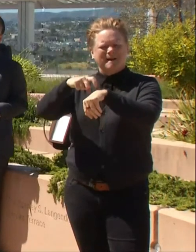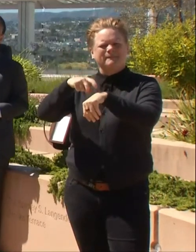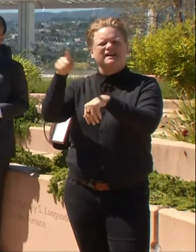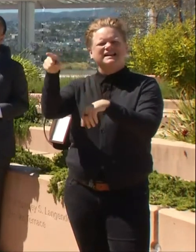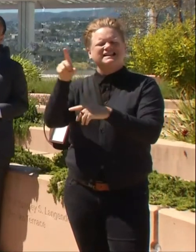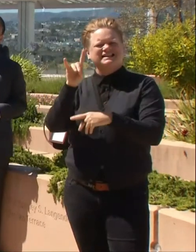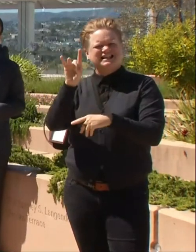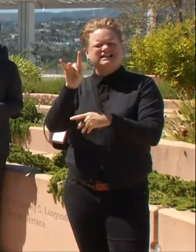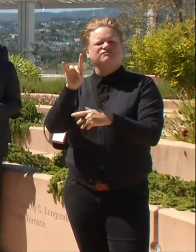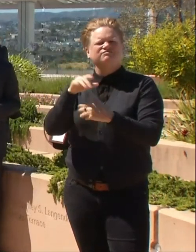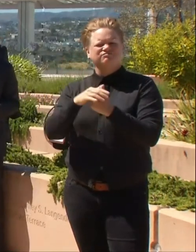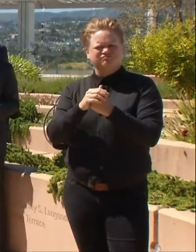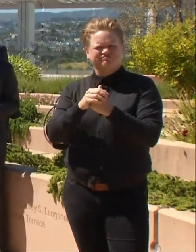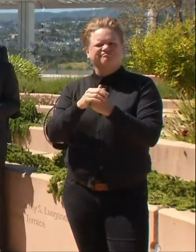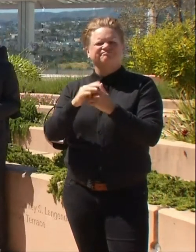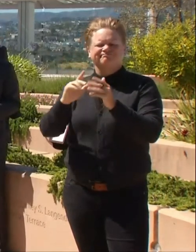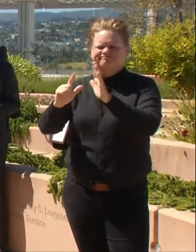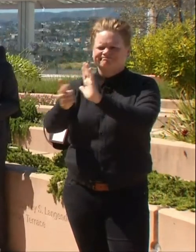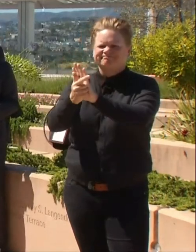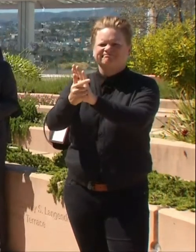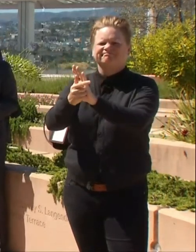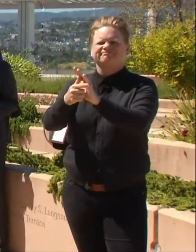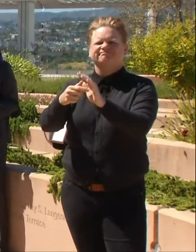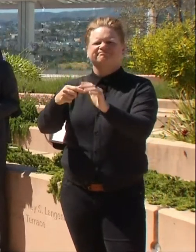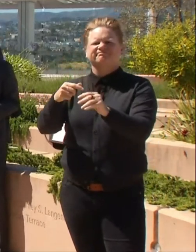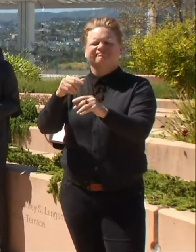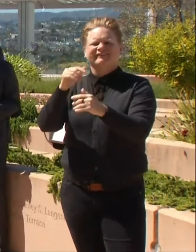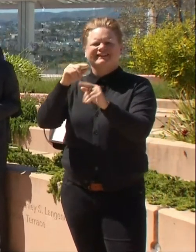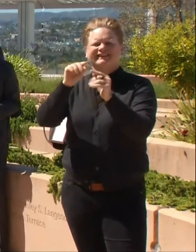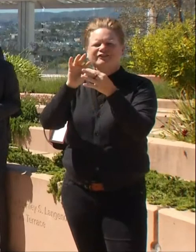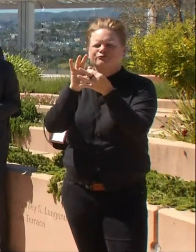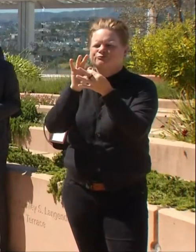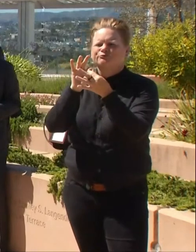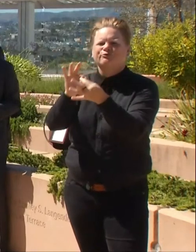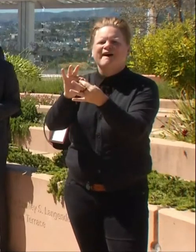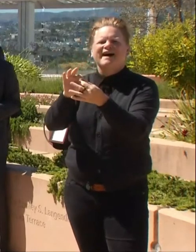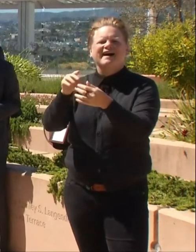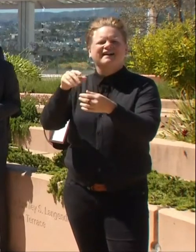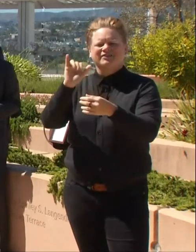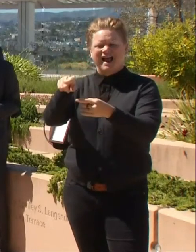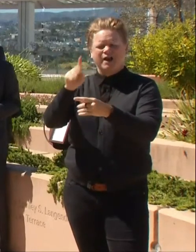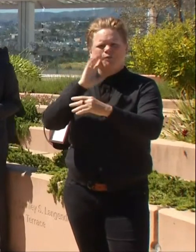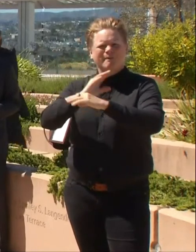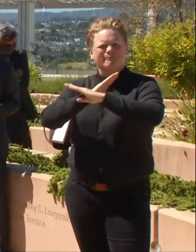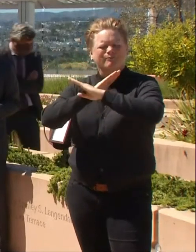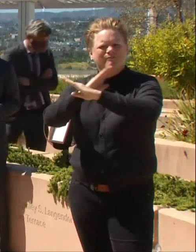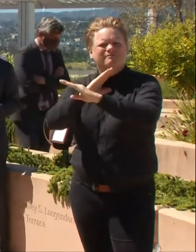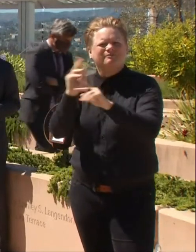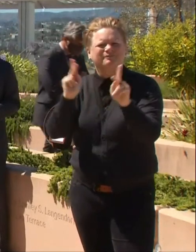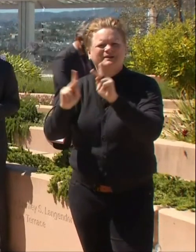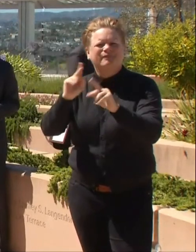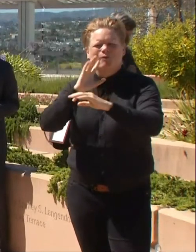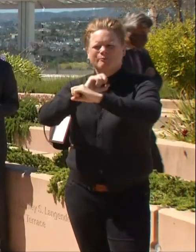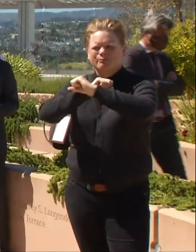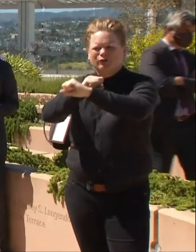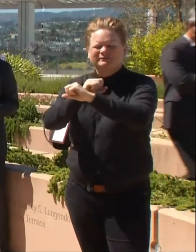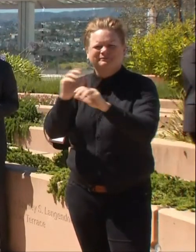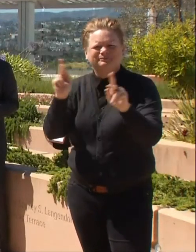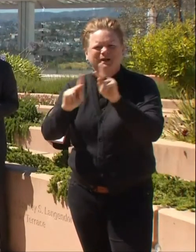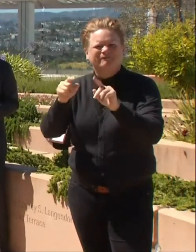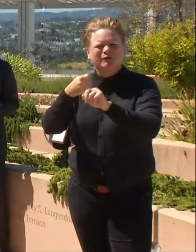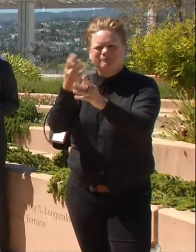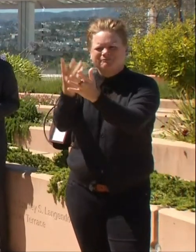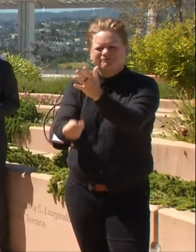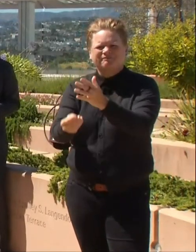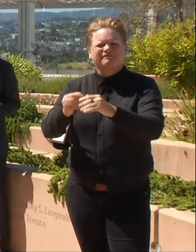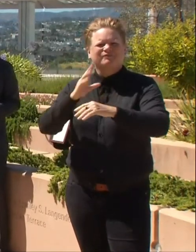California law intended to protect the lives of our citizens and to make our communities safer. And let me just make clear that the laws